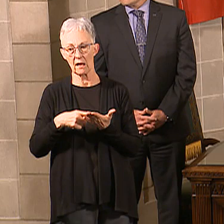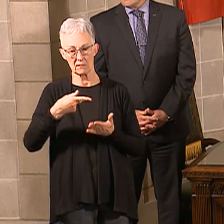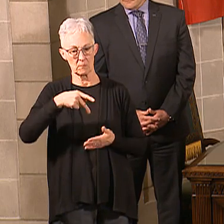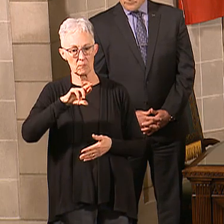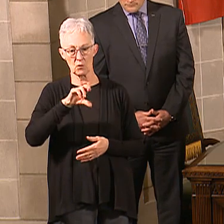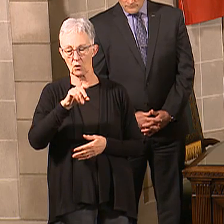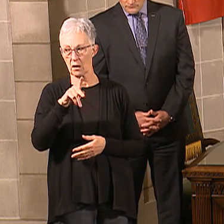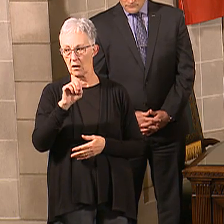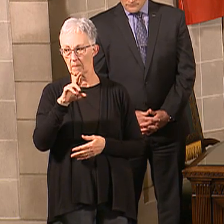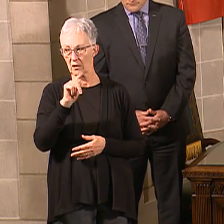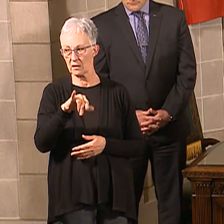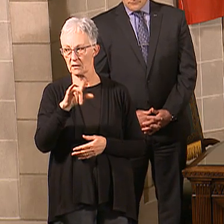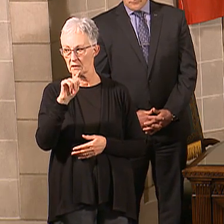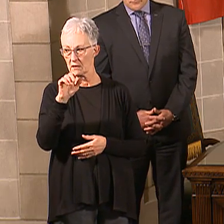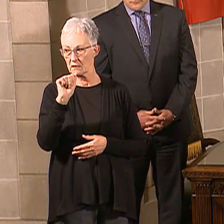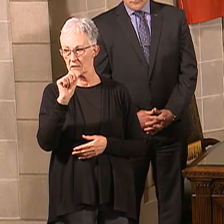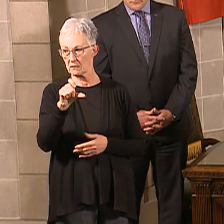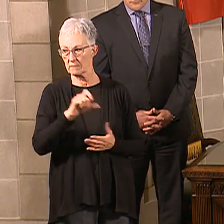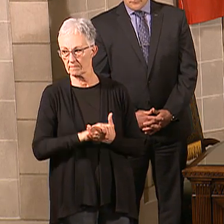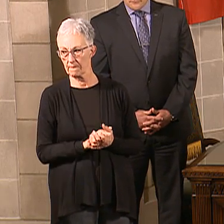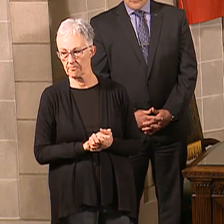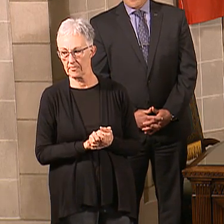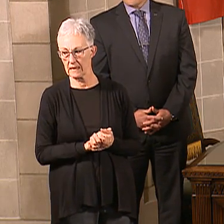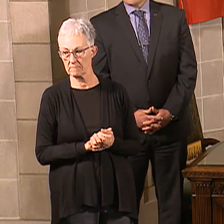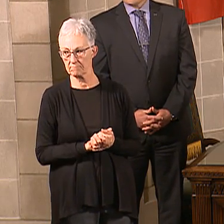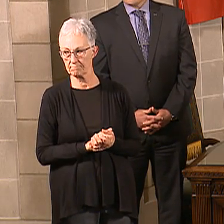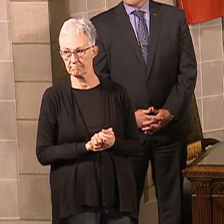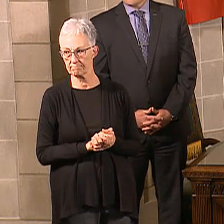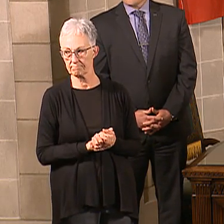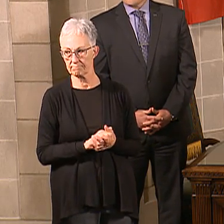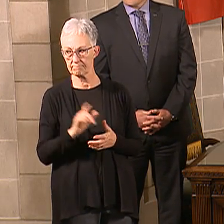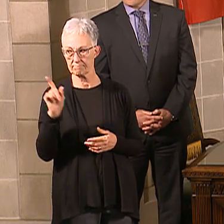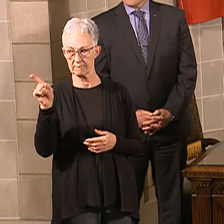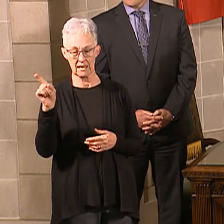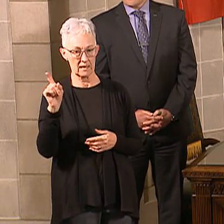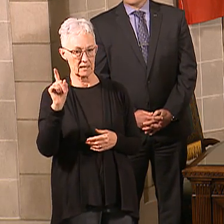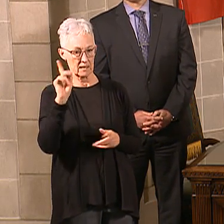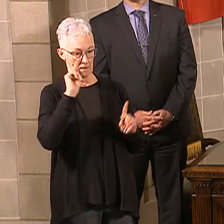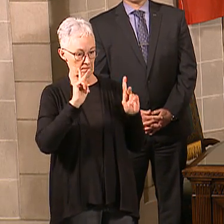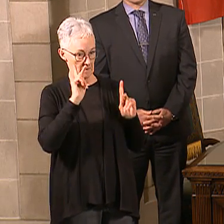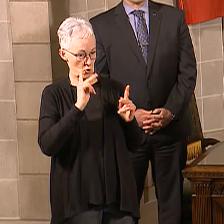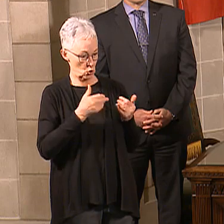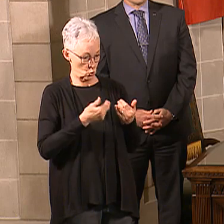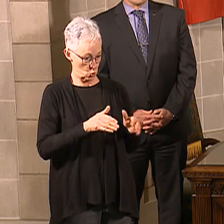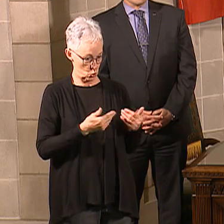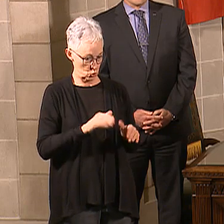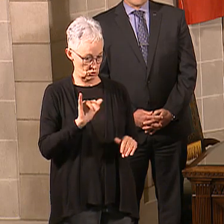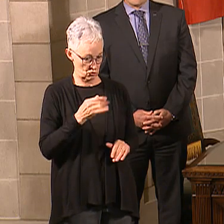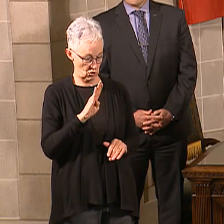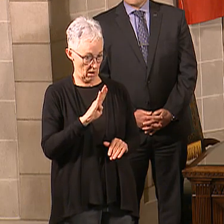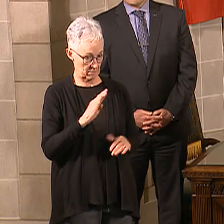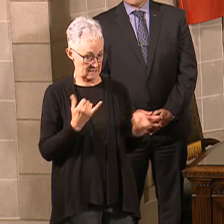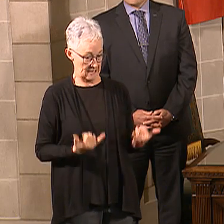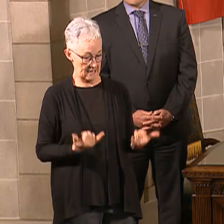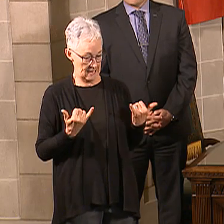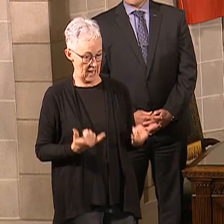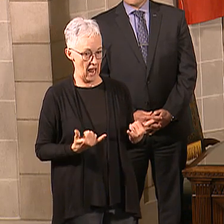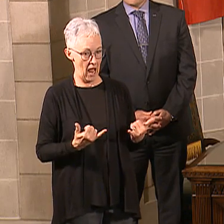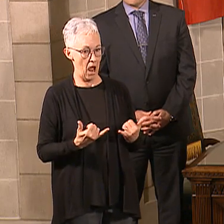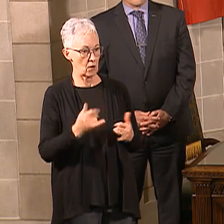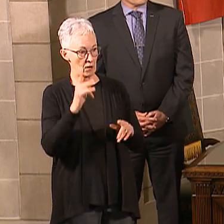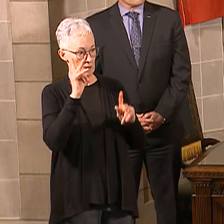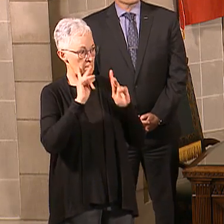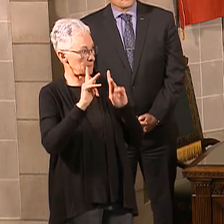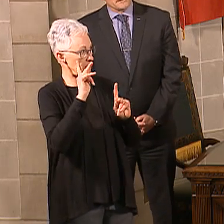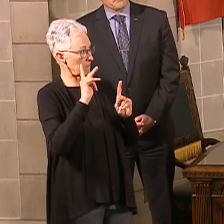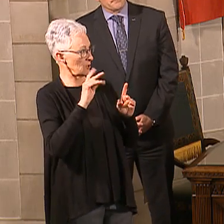for Jason. As folks start to lose their jobs and look for work, is corrections still hiring and offering bonuses? Is corrections able to keep onboarding folks during this time? So